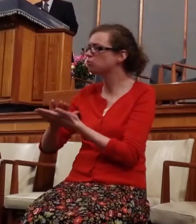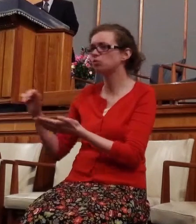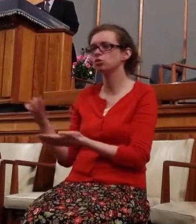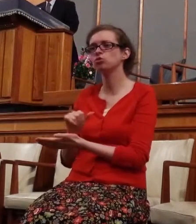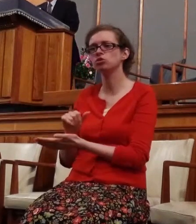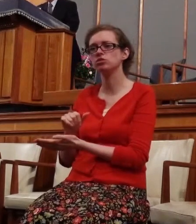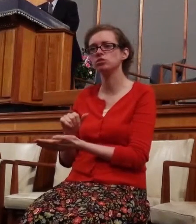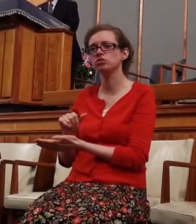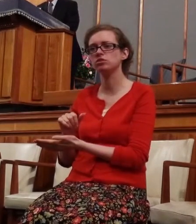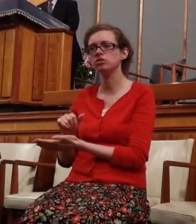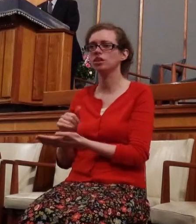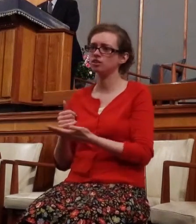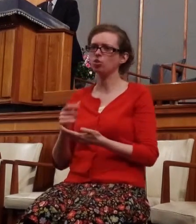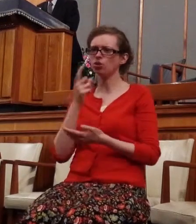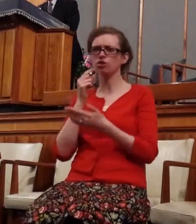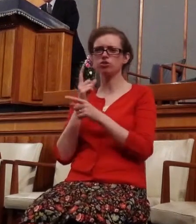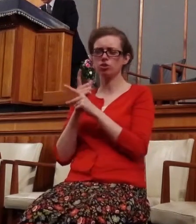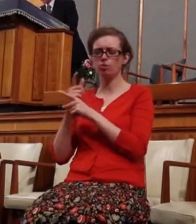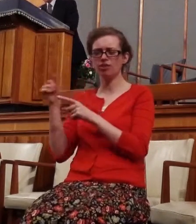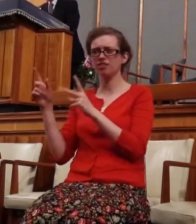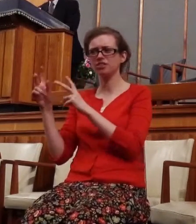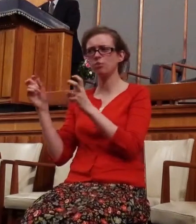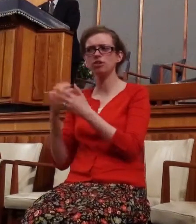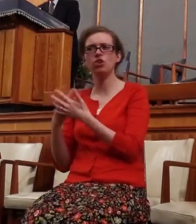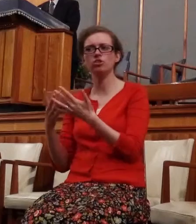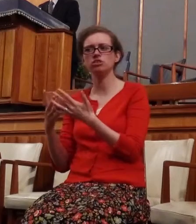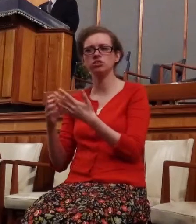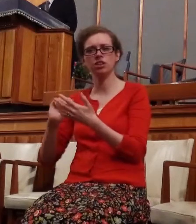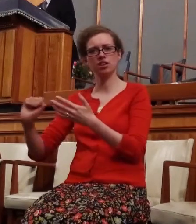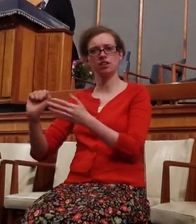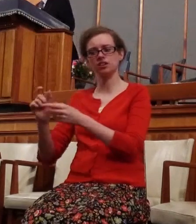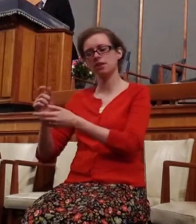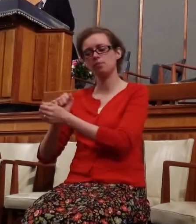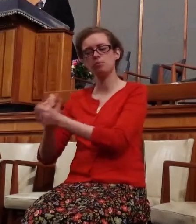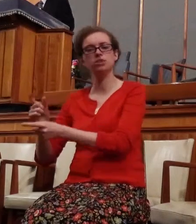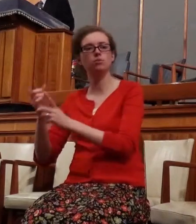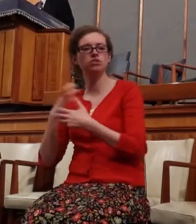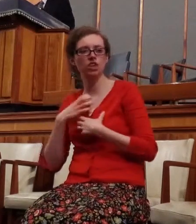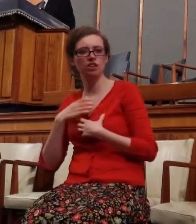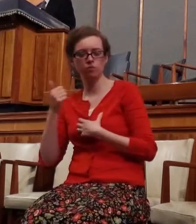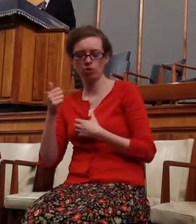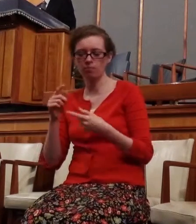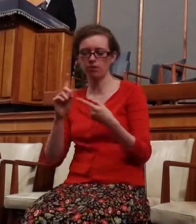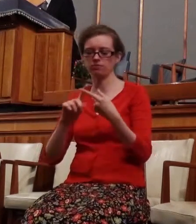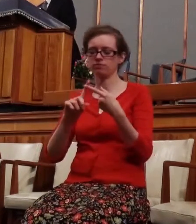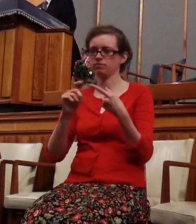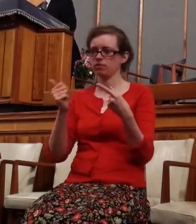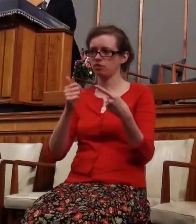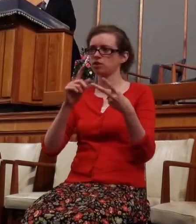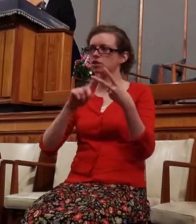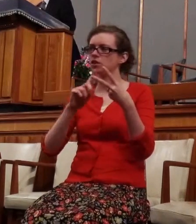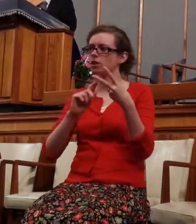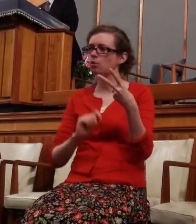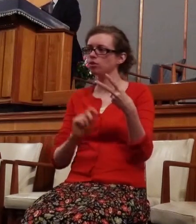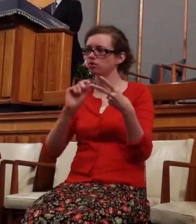said on the fear that came, gripped the jailer. But the second point, because of that great